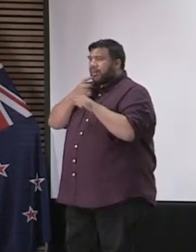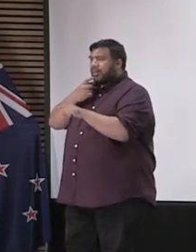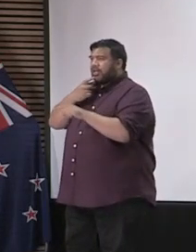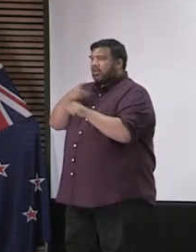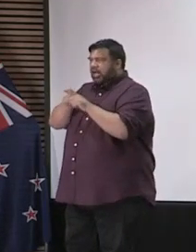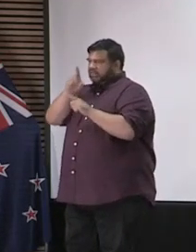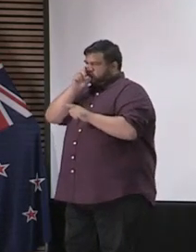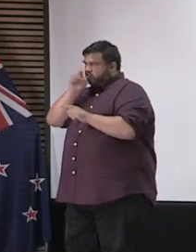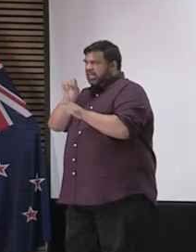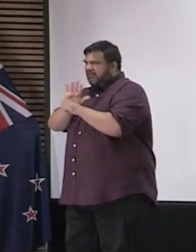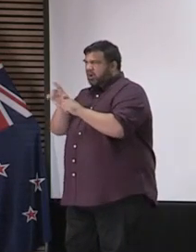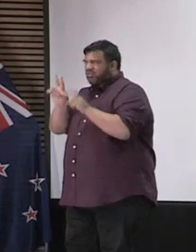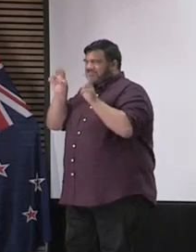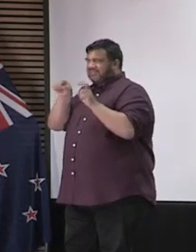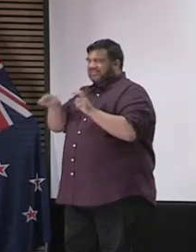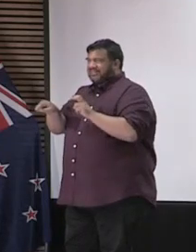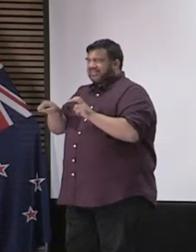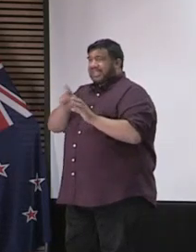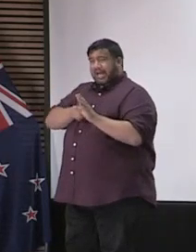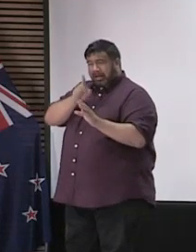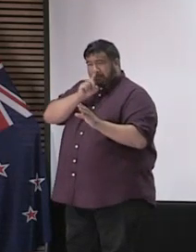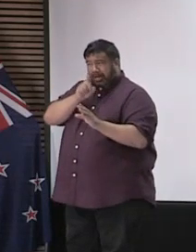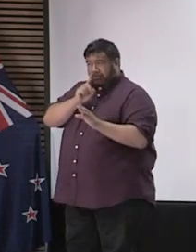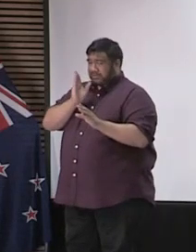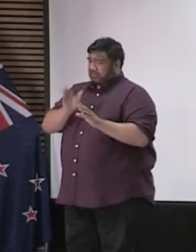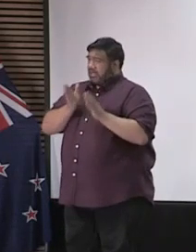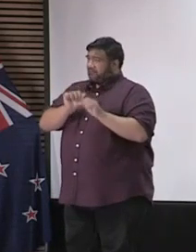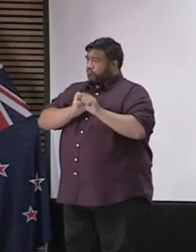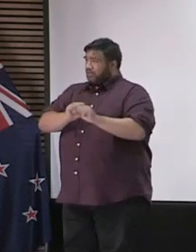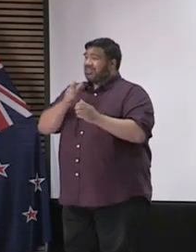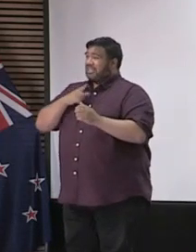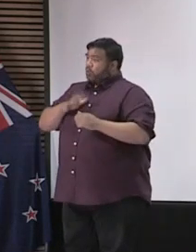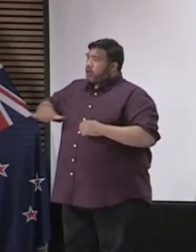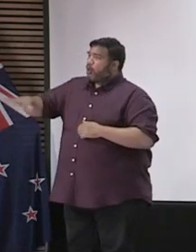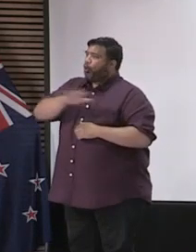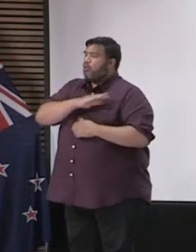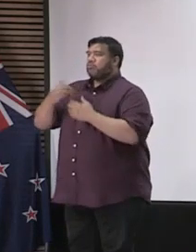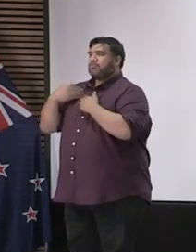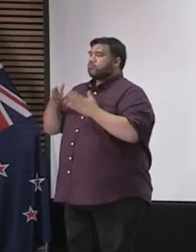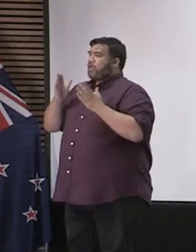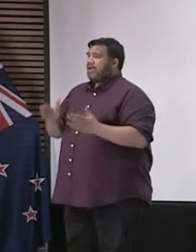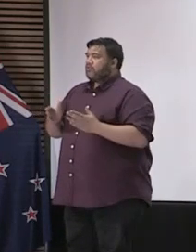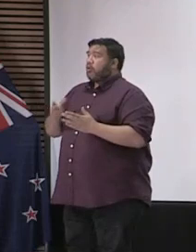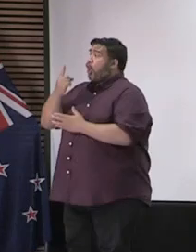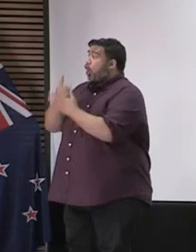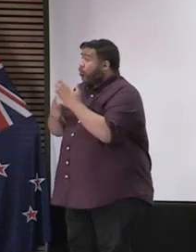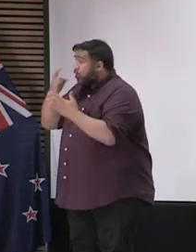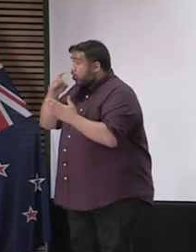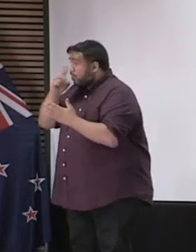a problem in younger people, and therefore it behoves all of us to do everything we can, not just to protect our older people and those with